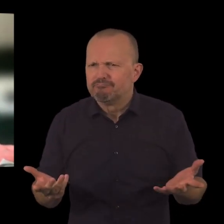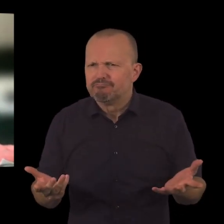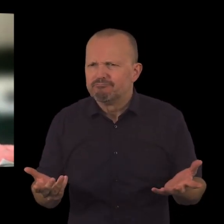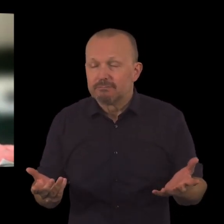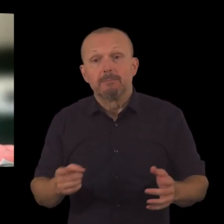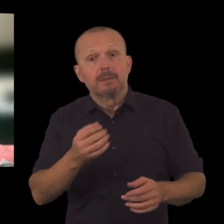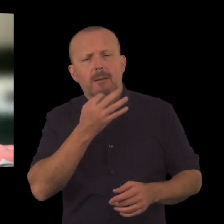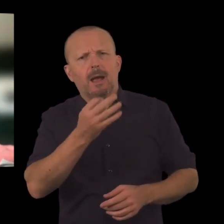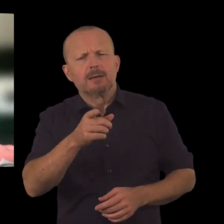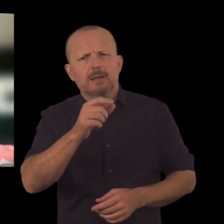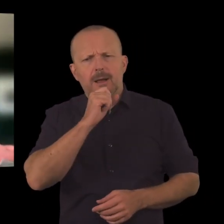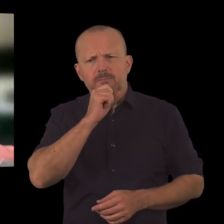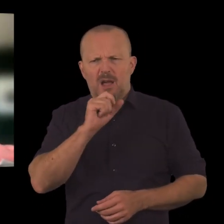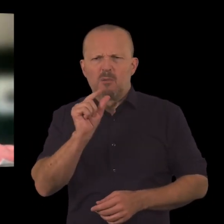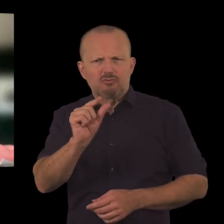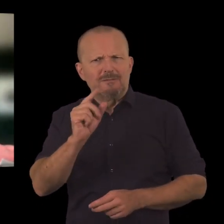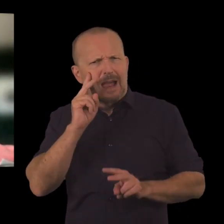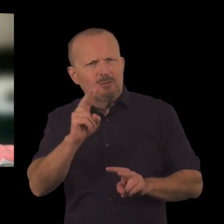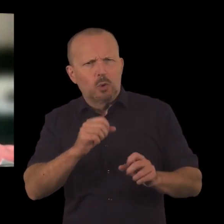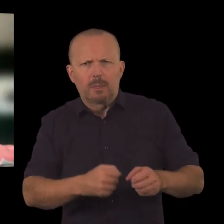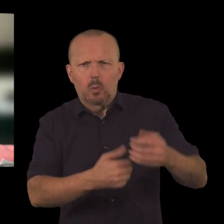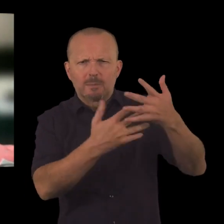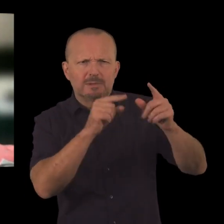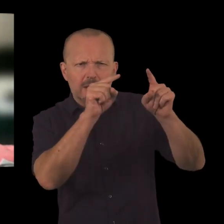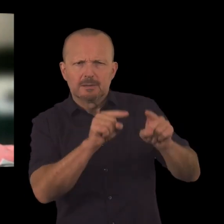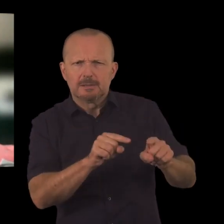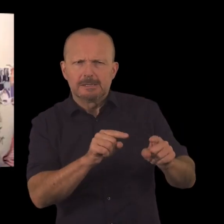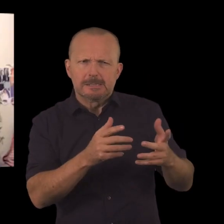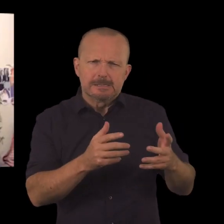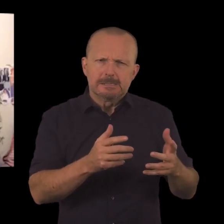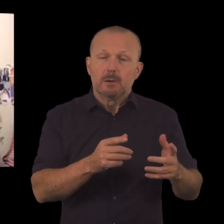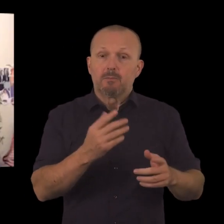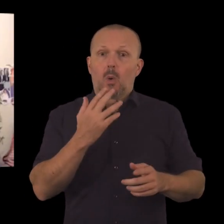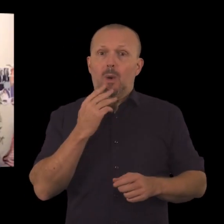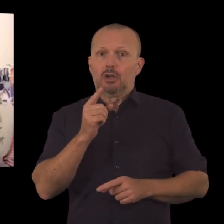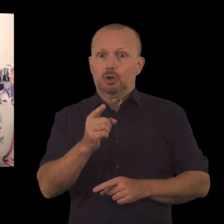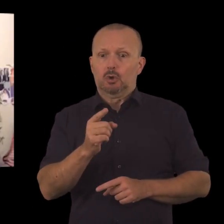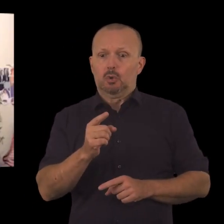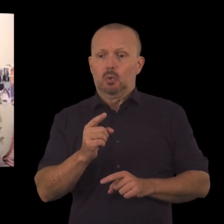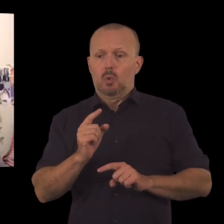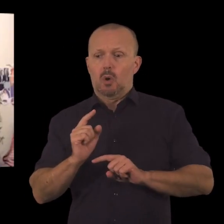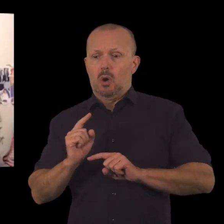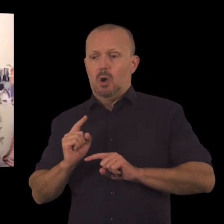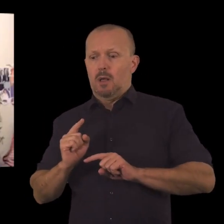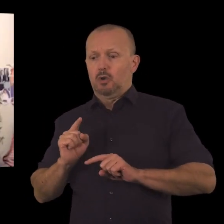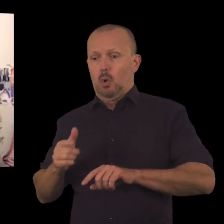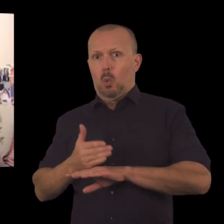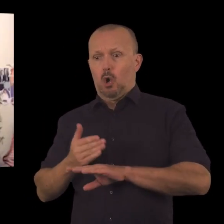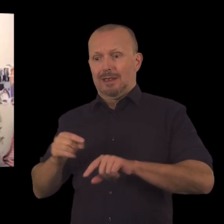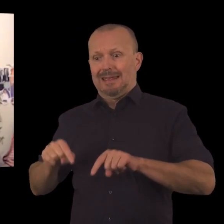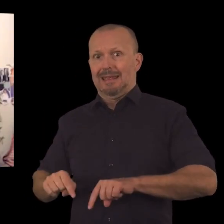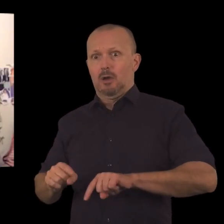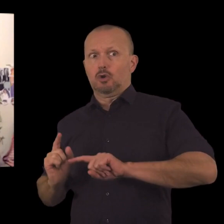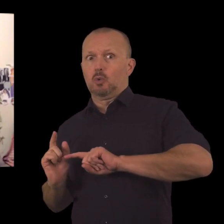What else can I tell you? What else are you curious about? I just briefly looked at it. Does it feel